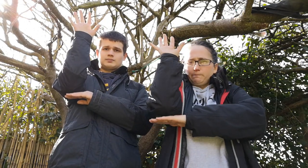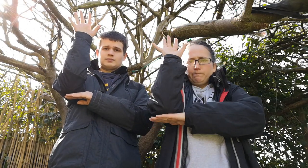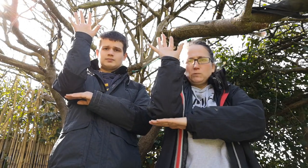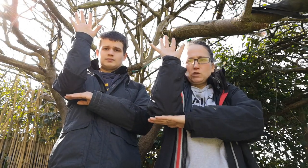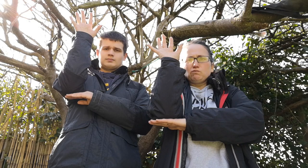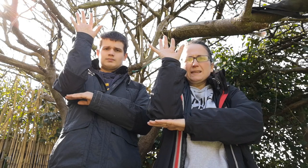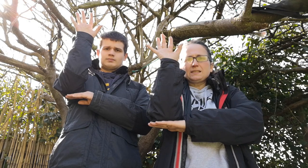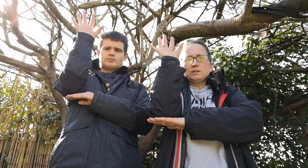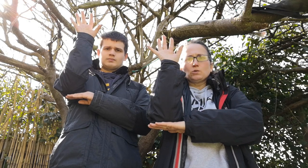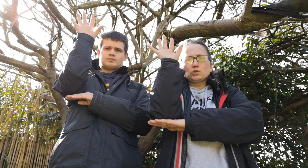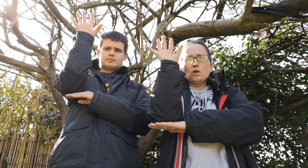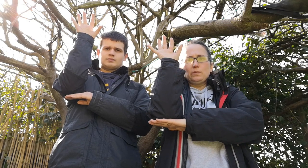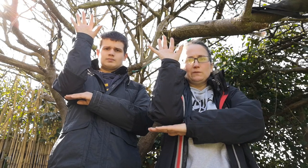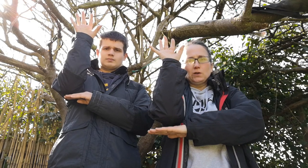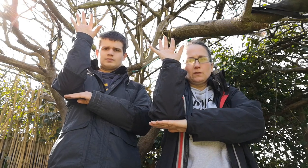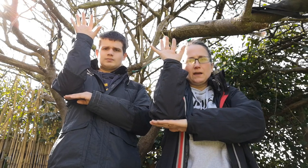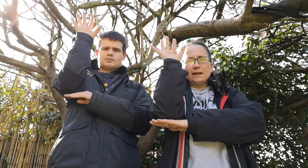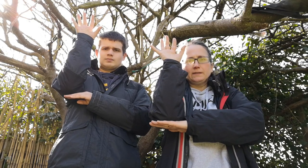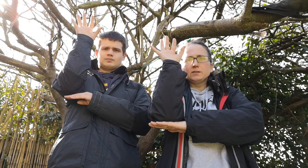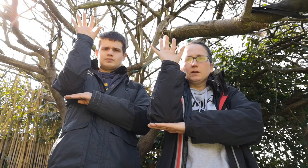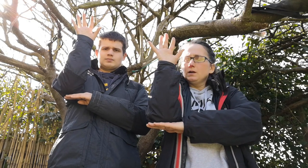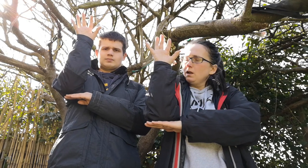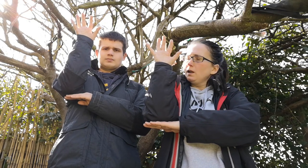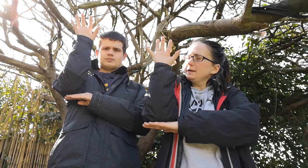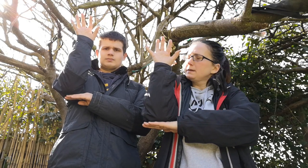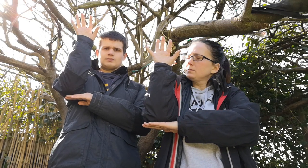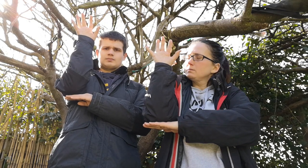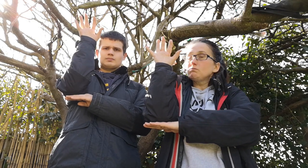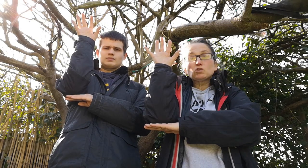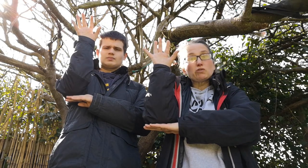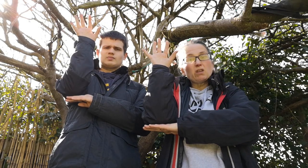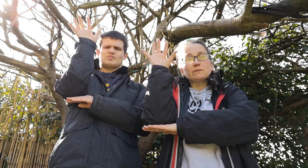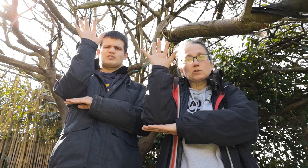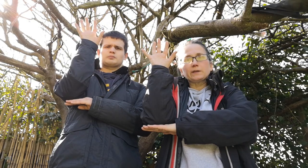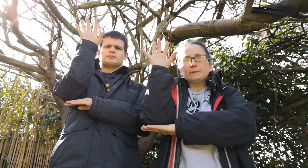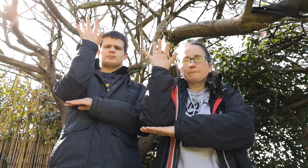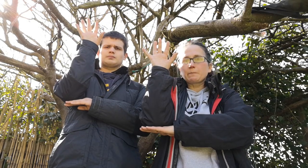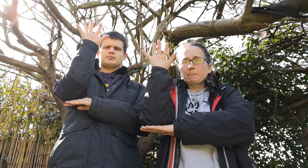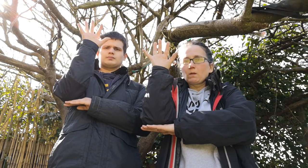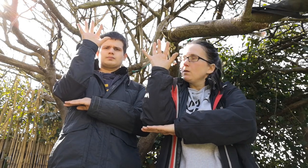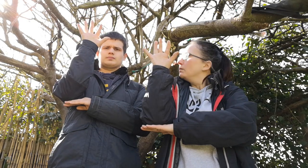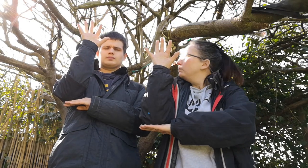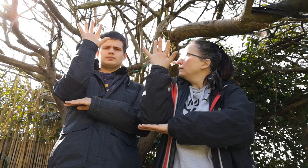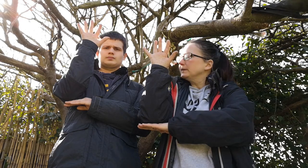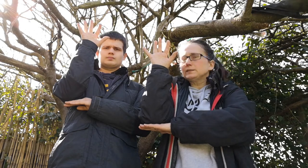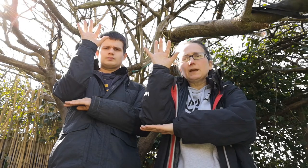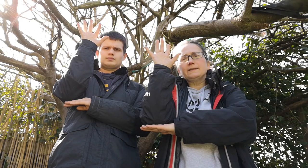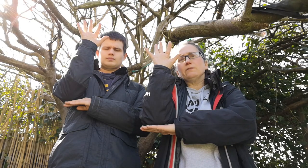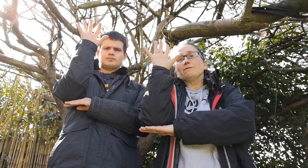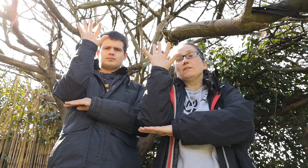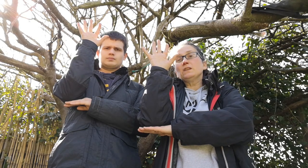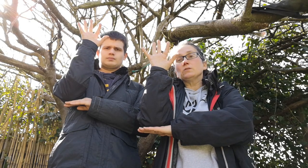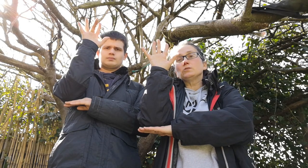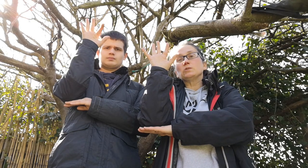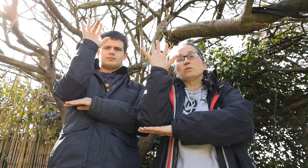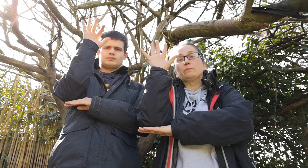just rest it on top of your other hand like the trunk of a tree perfect and now your fingers which are